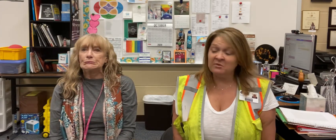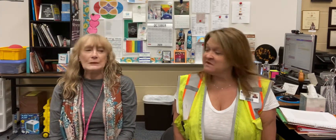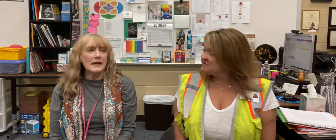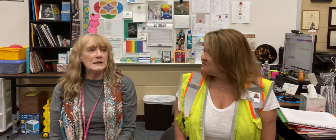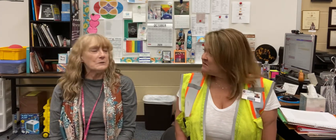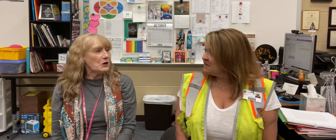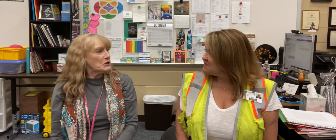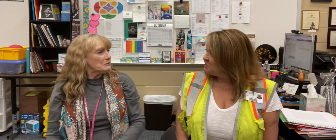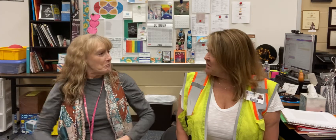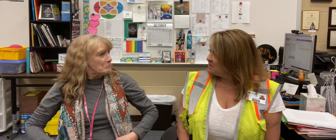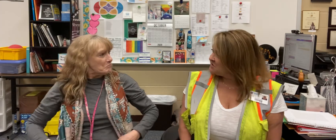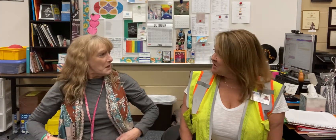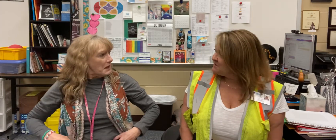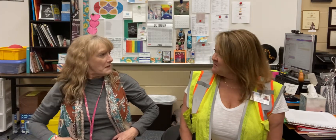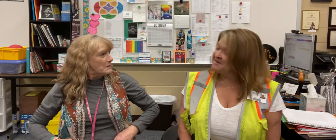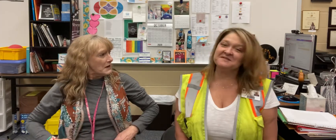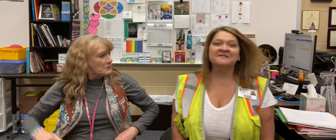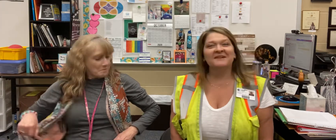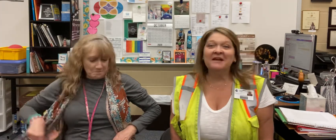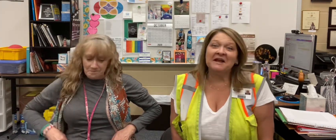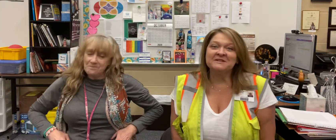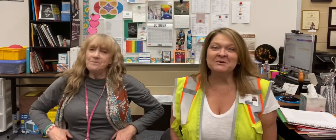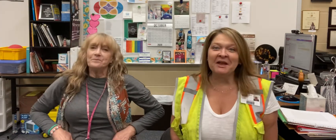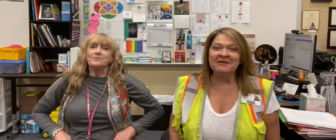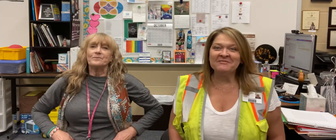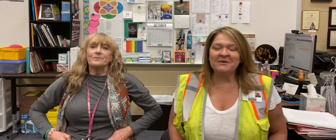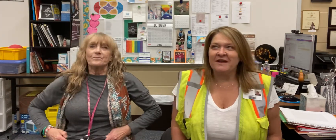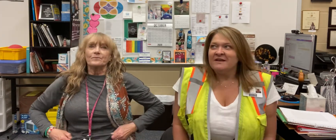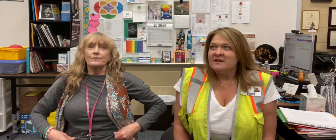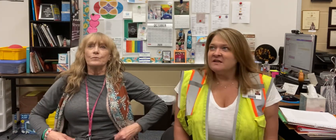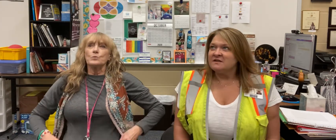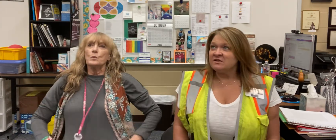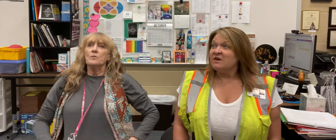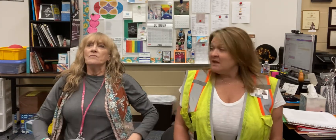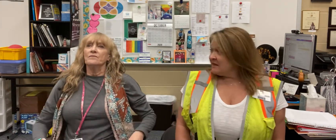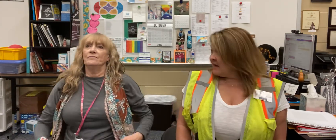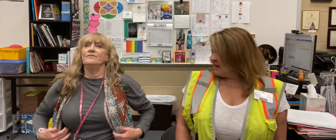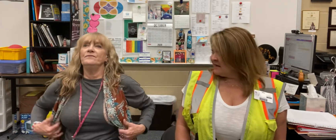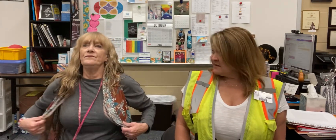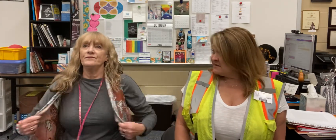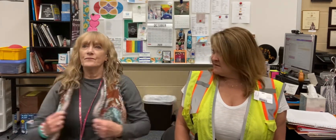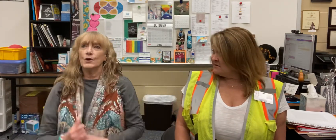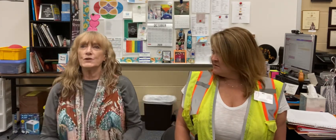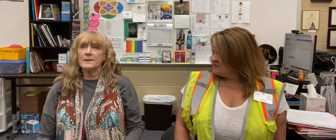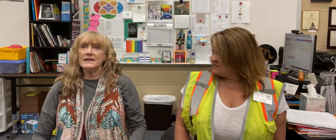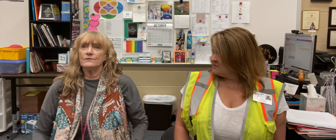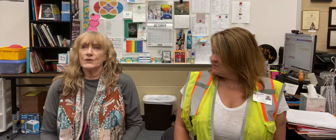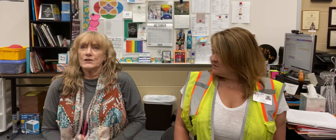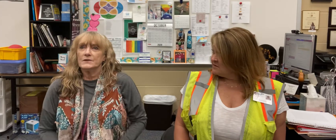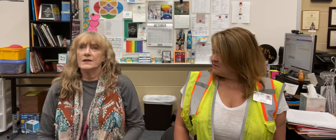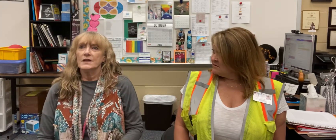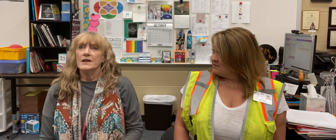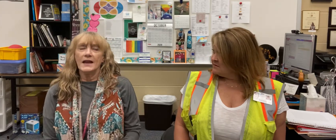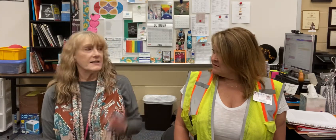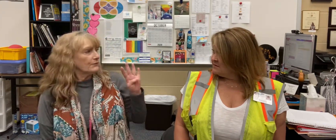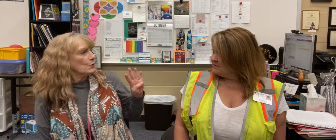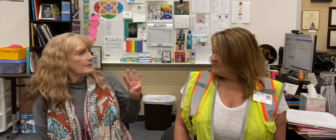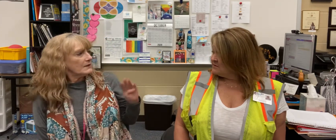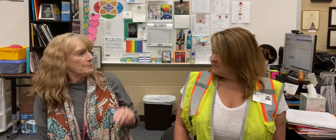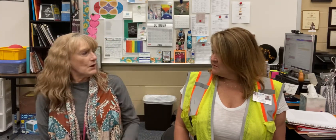that didn't work. That didn't work. Let's try something else. And then we know. And it's okay. Okay. So, Land. Who's coming in first? And is it four beats apart?